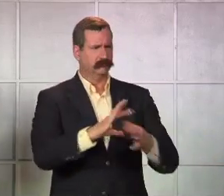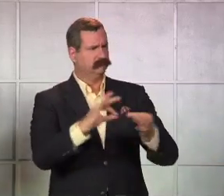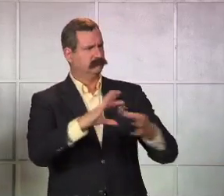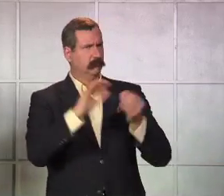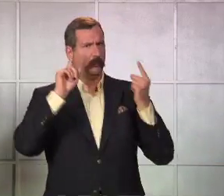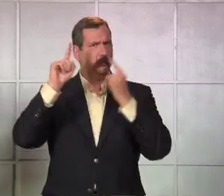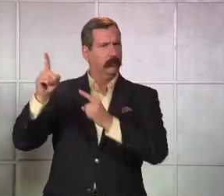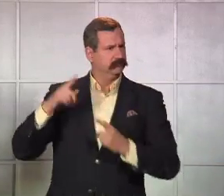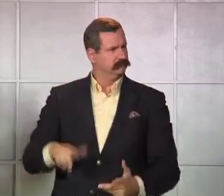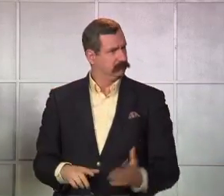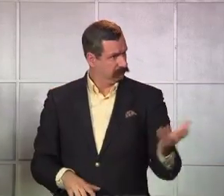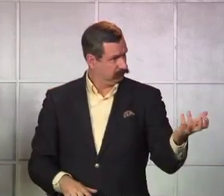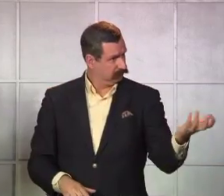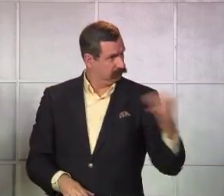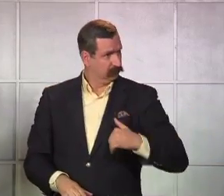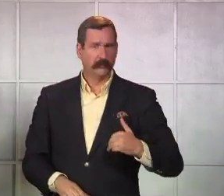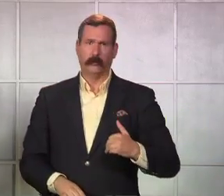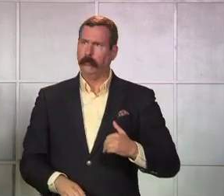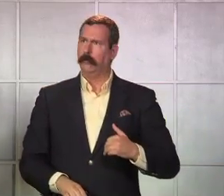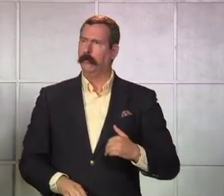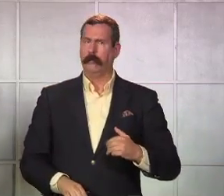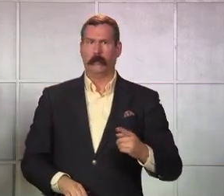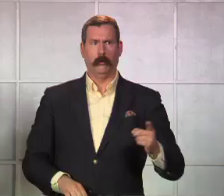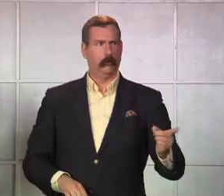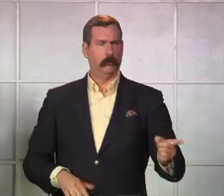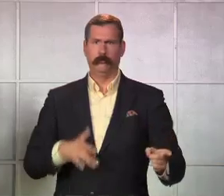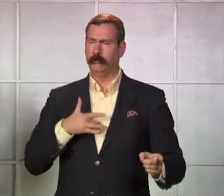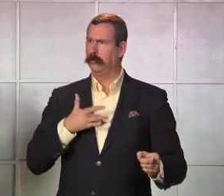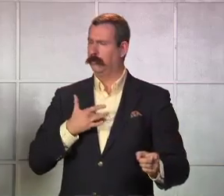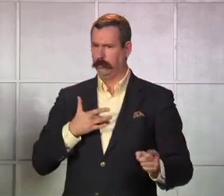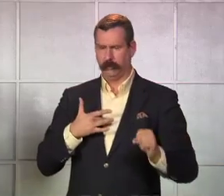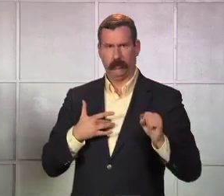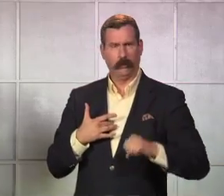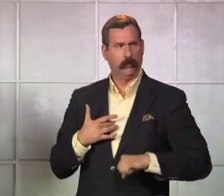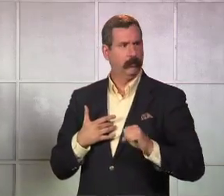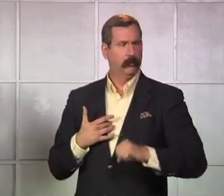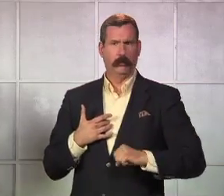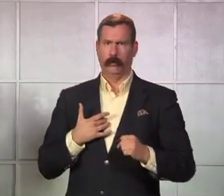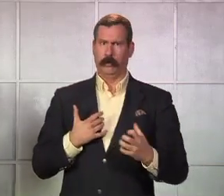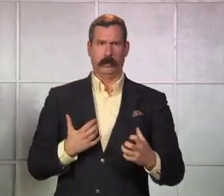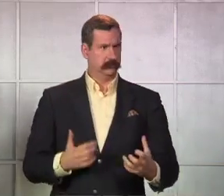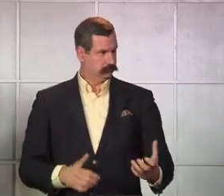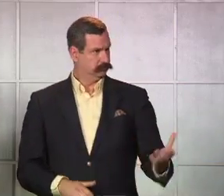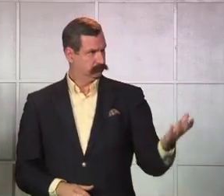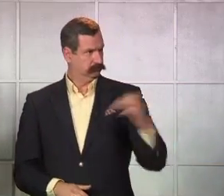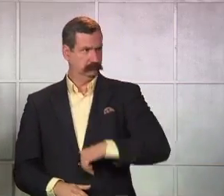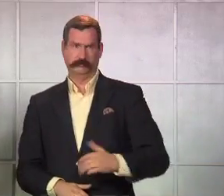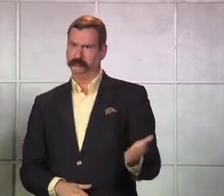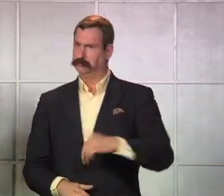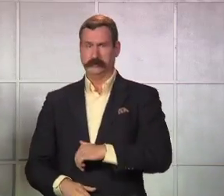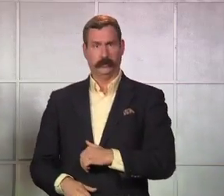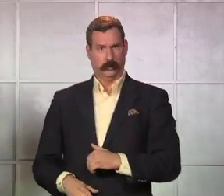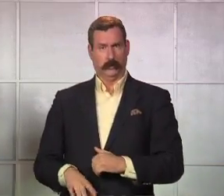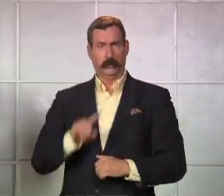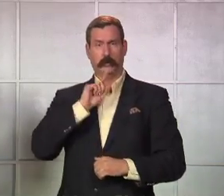Those are the people you can share your goals with and encourage to join your plan to win.